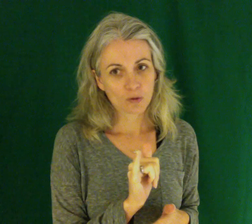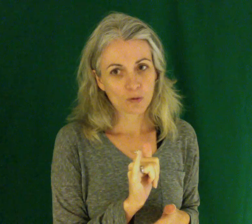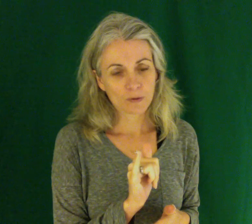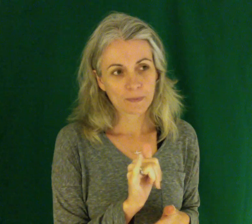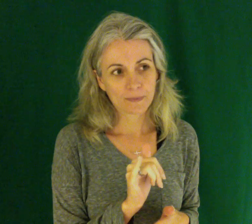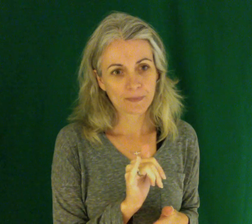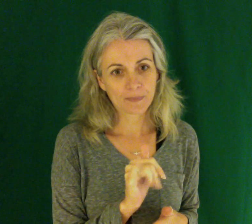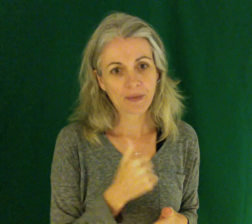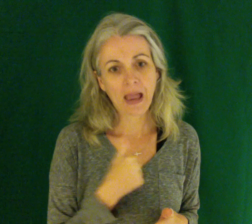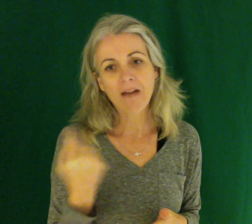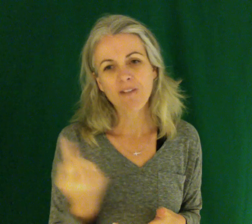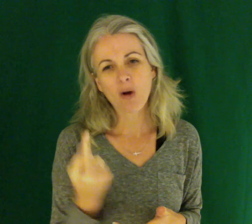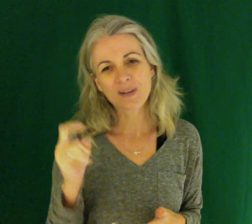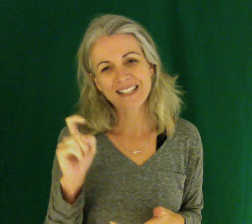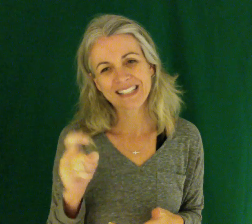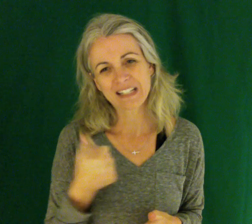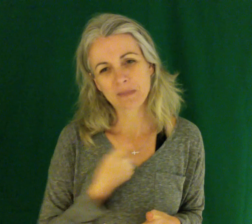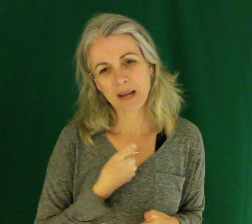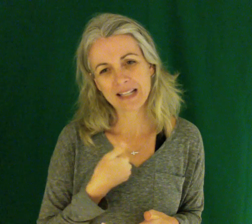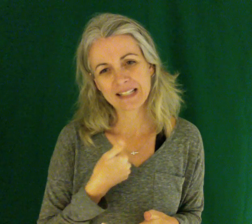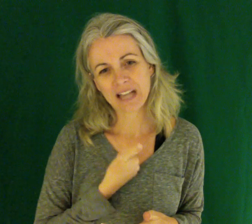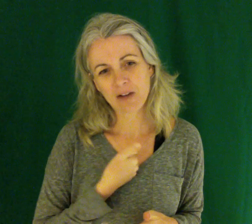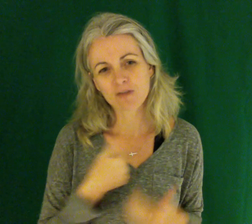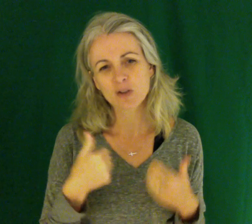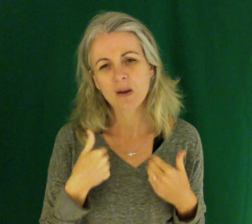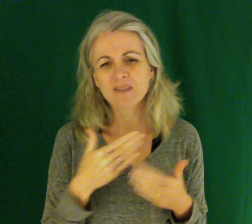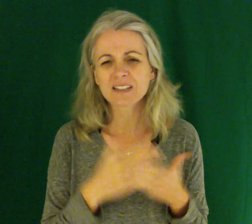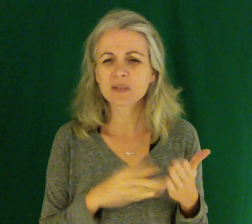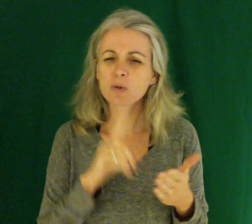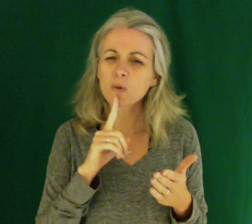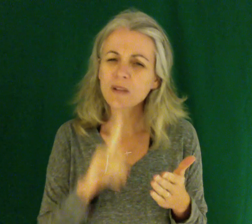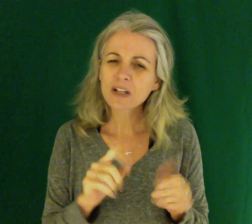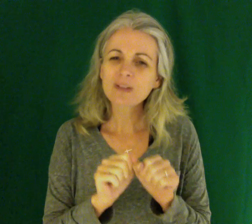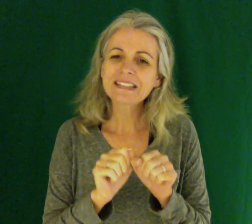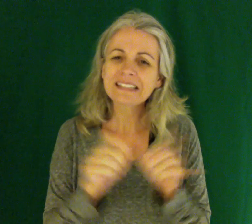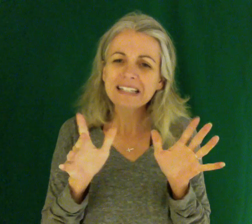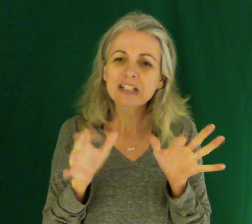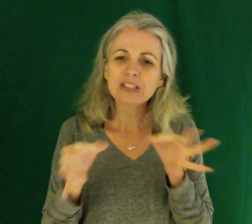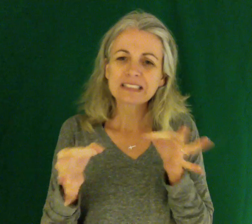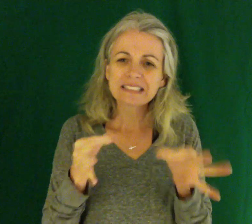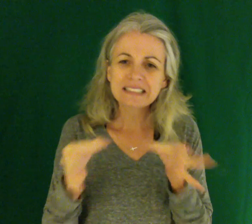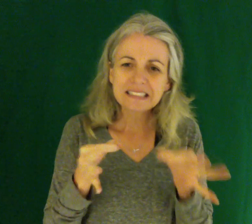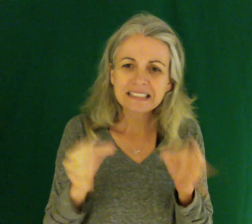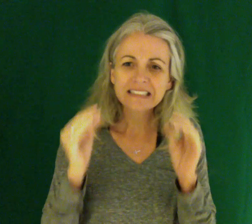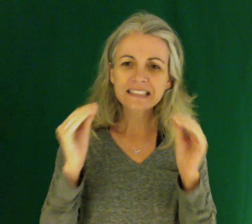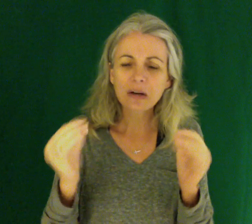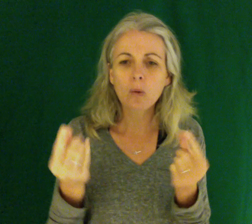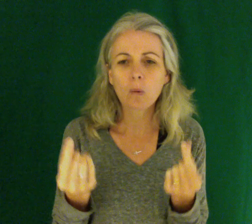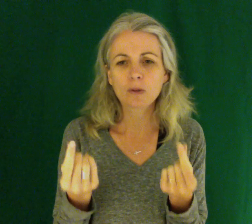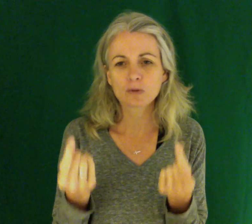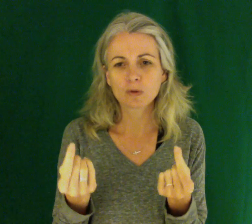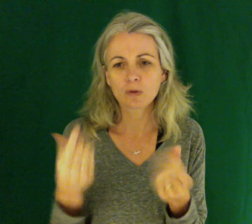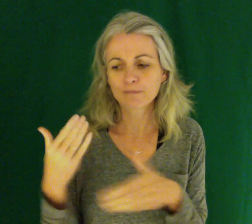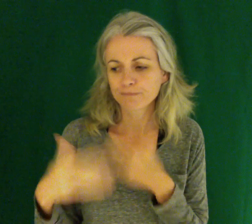I've always needed myself to have some real clear instructions about what to do. And over the years, I've come to think